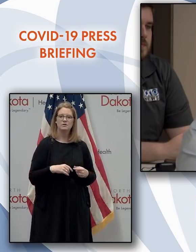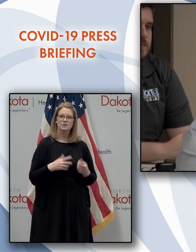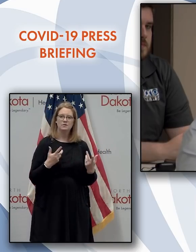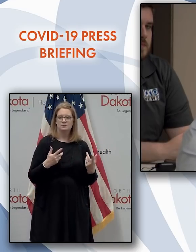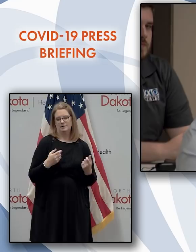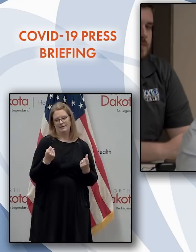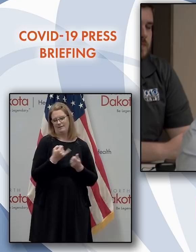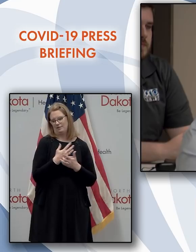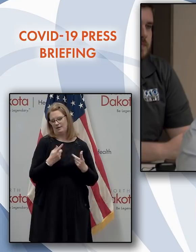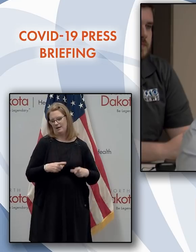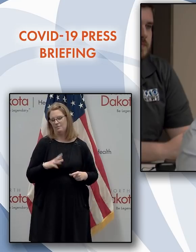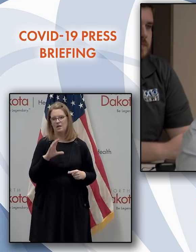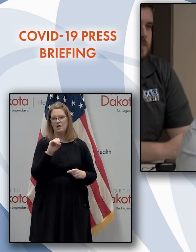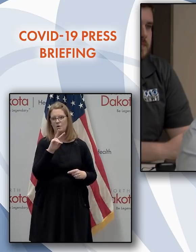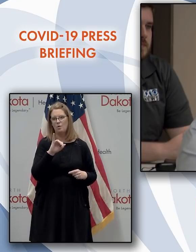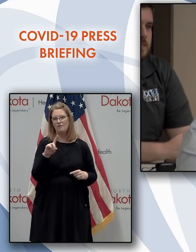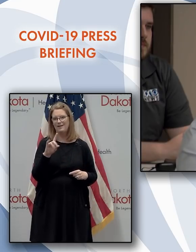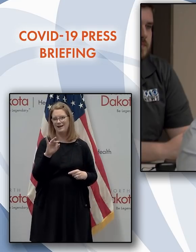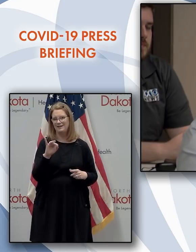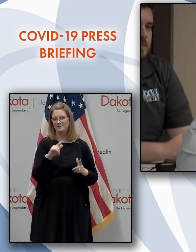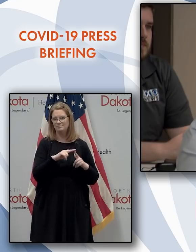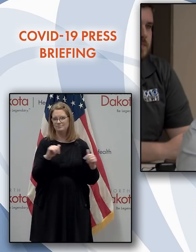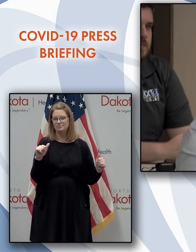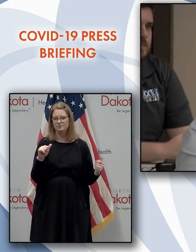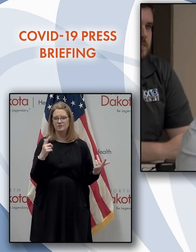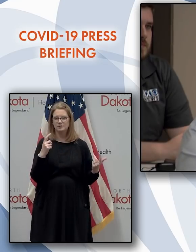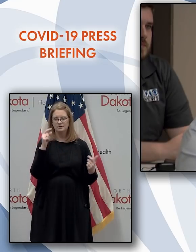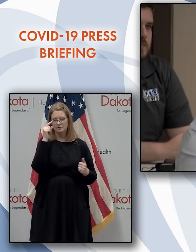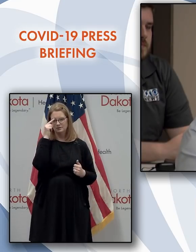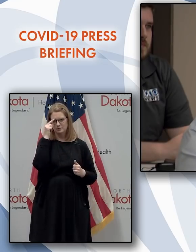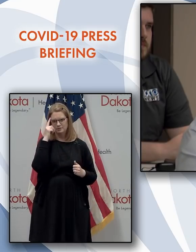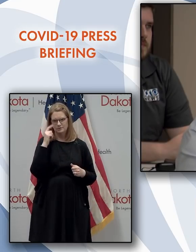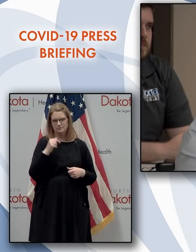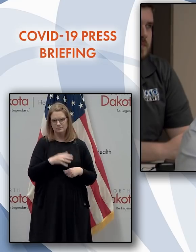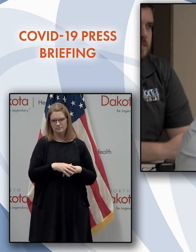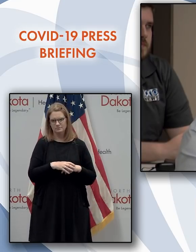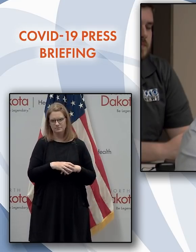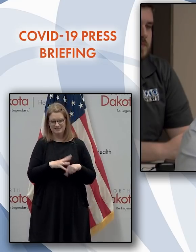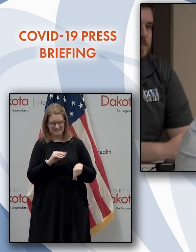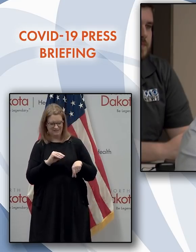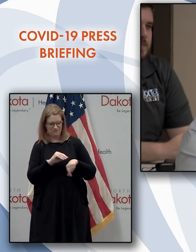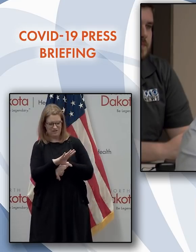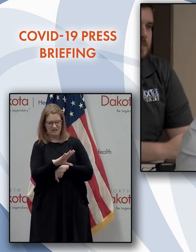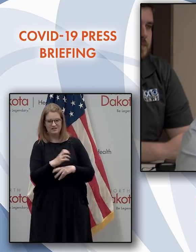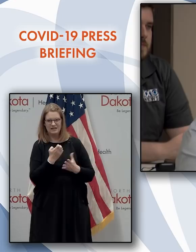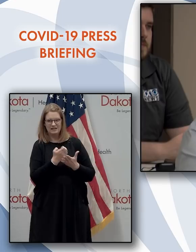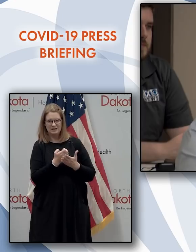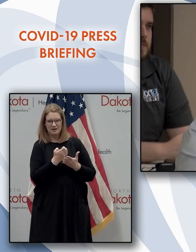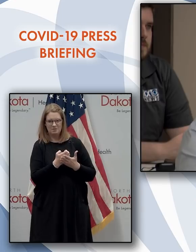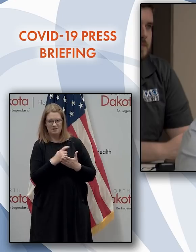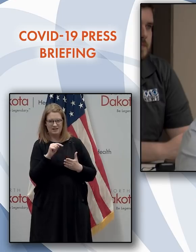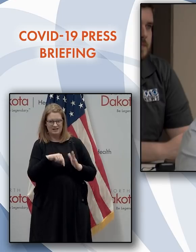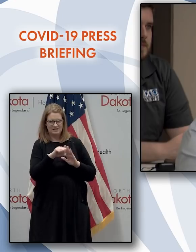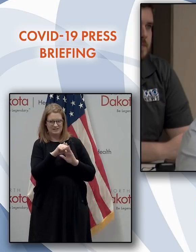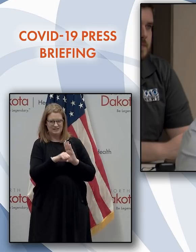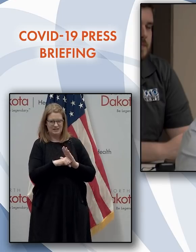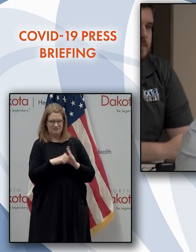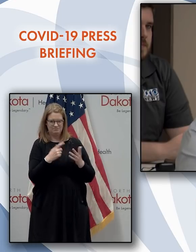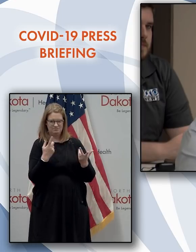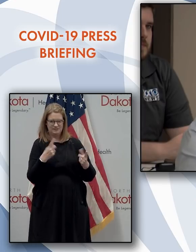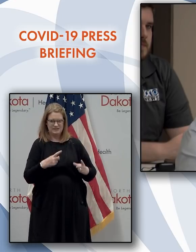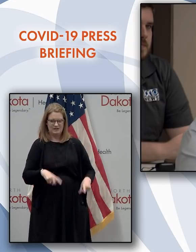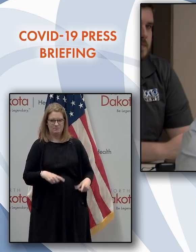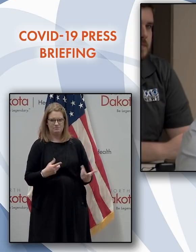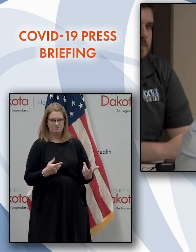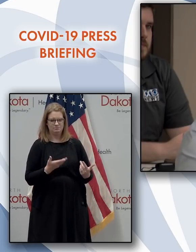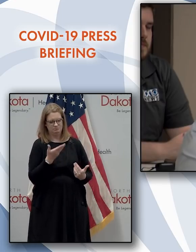with the COVID-19 and all that, what effect is this going to have economically on the state? And what are you doing